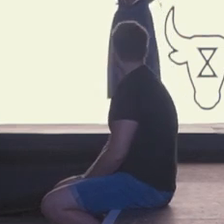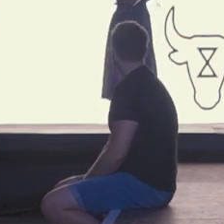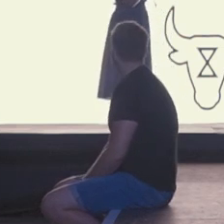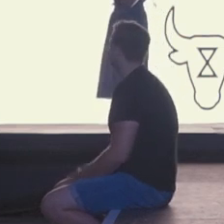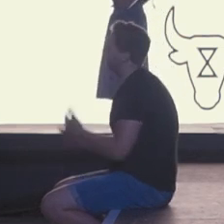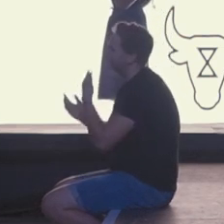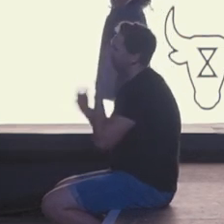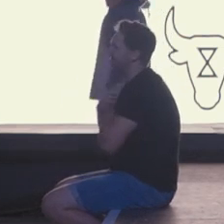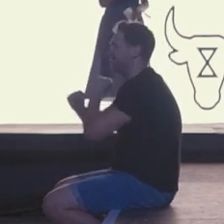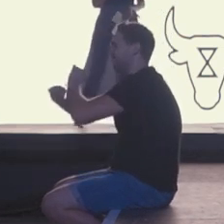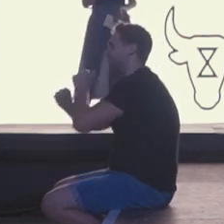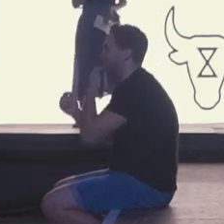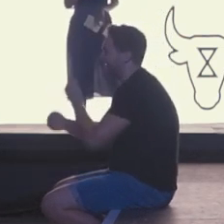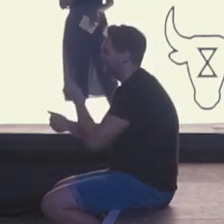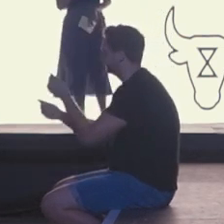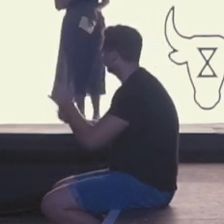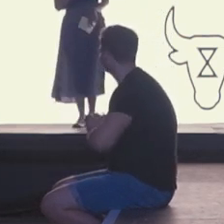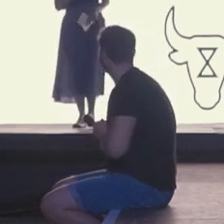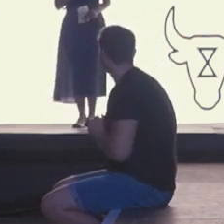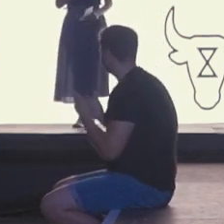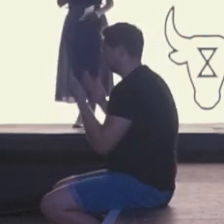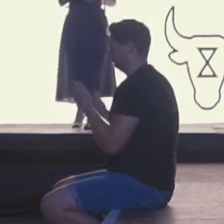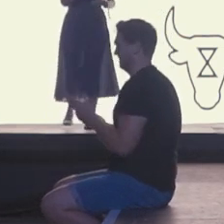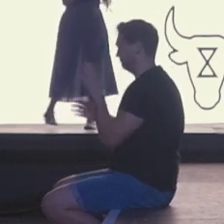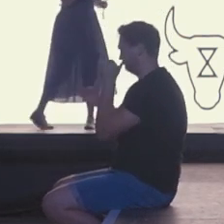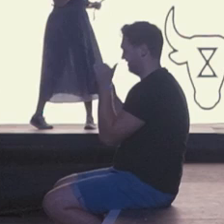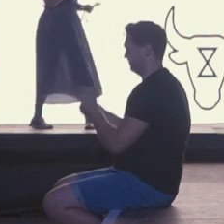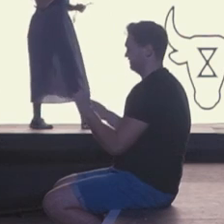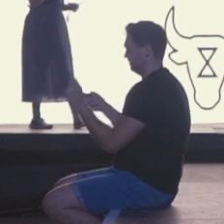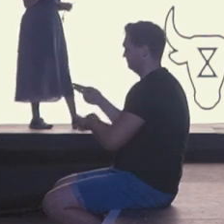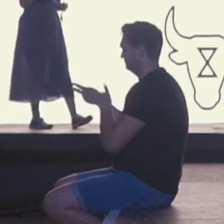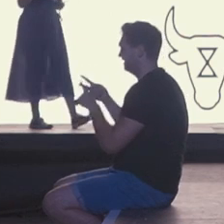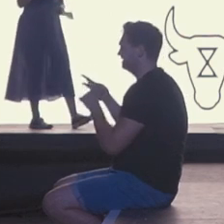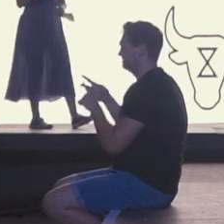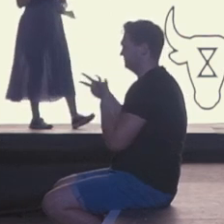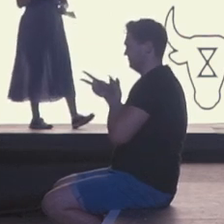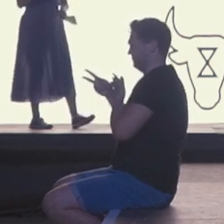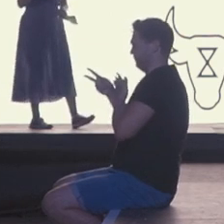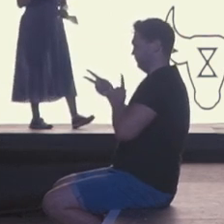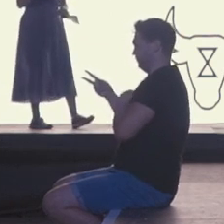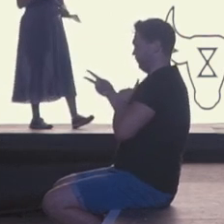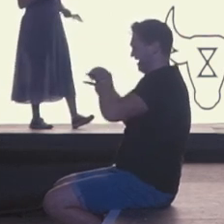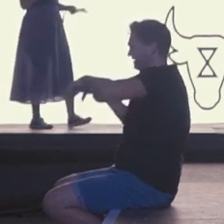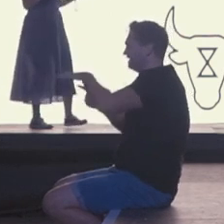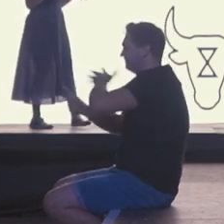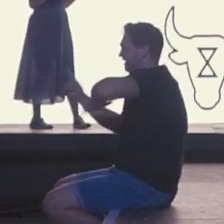We love you, James. So now we're going to talk about why we need to be part of the environmental